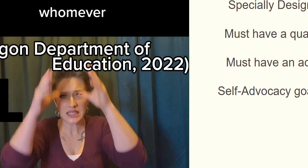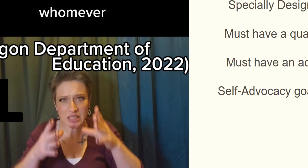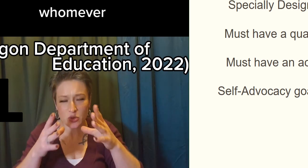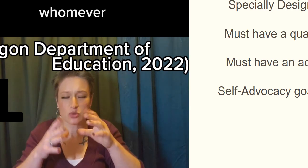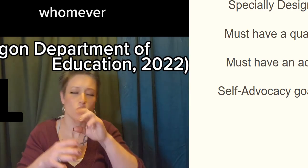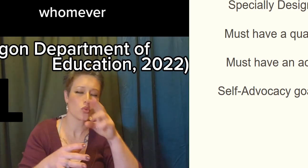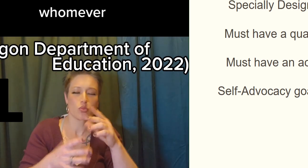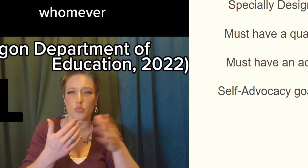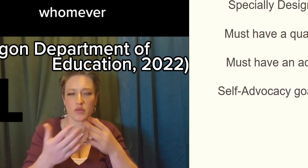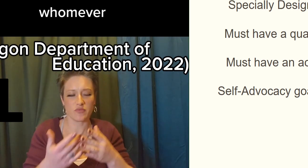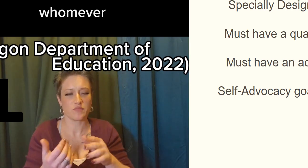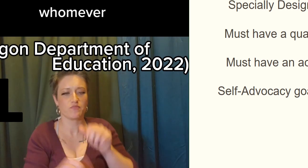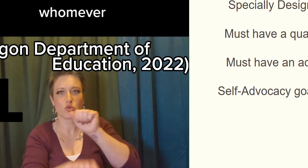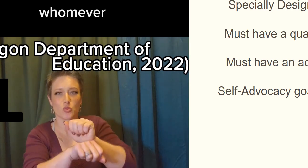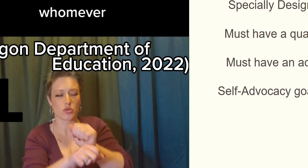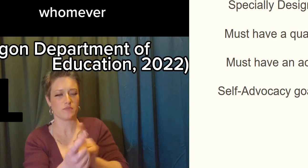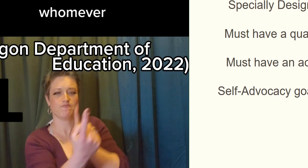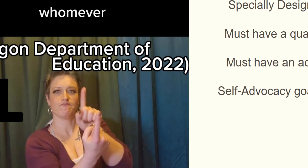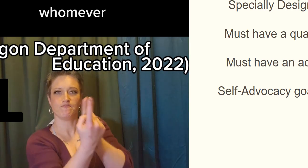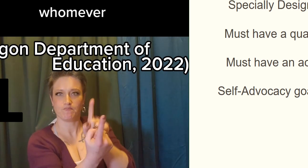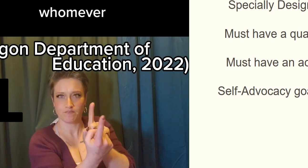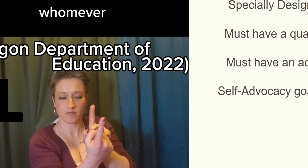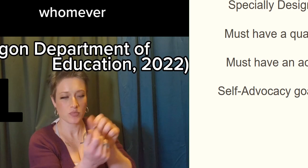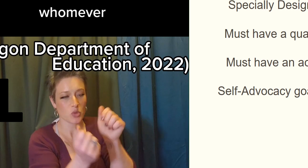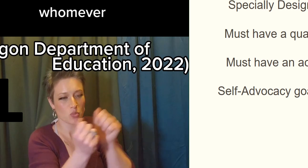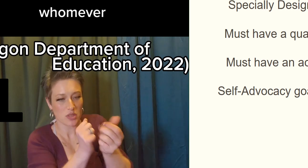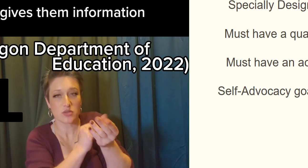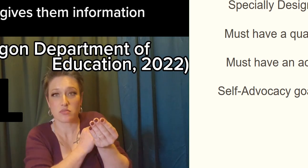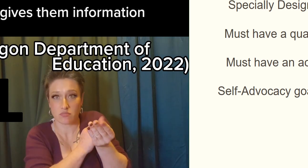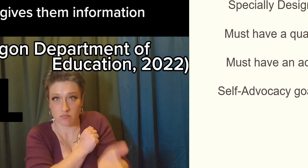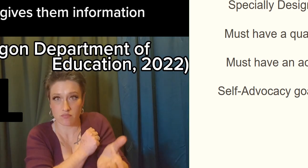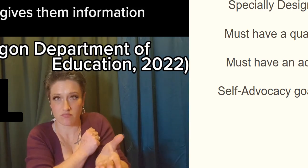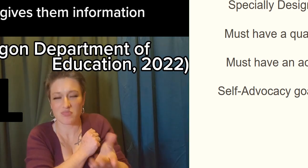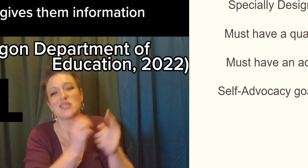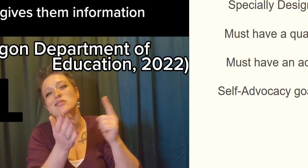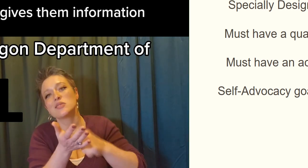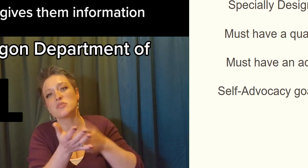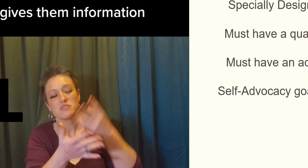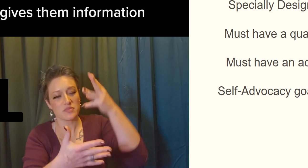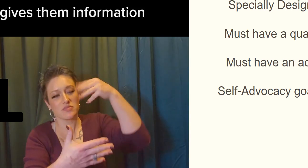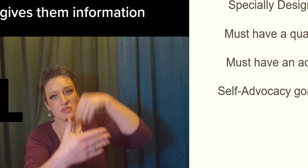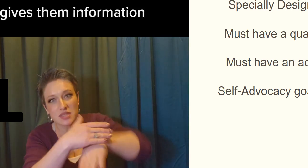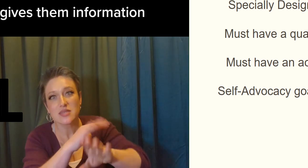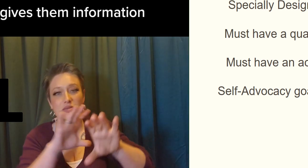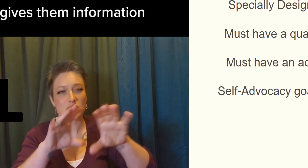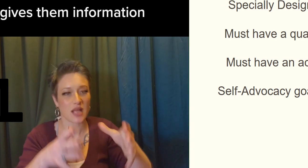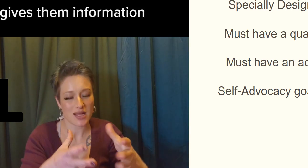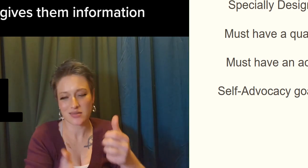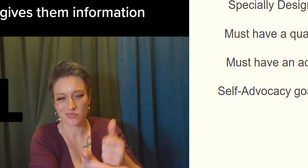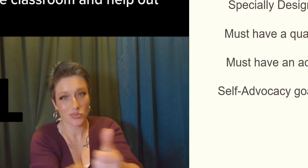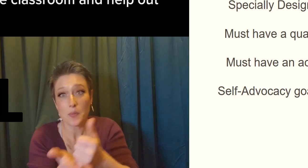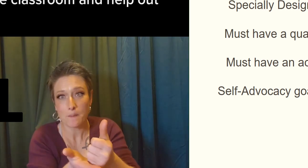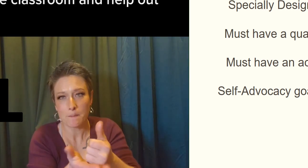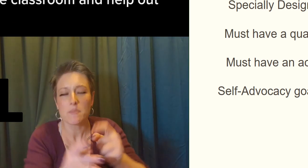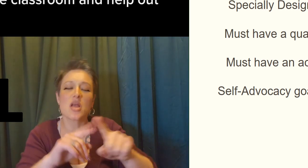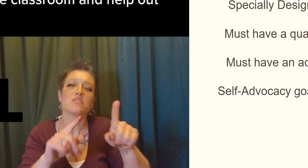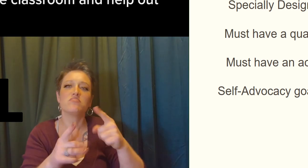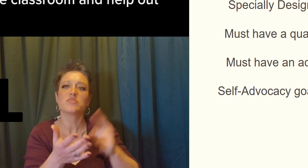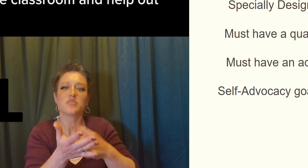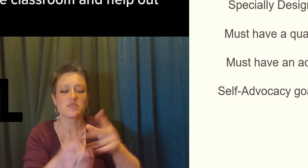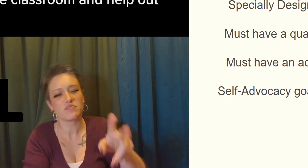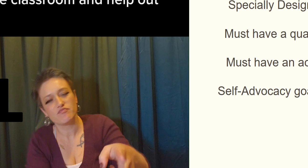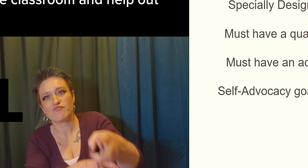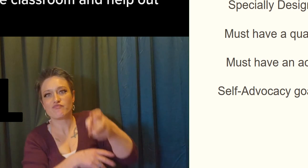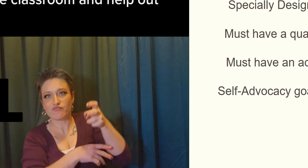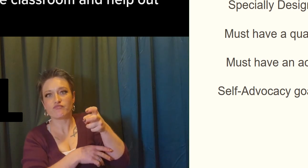means that a specialist or a teacher or whomever comes in and works with the student one-on-one and gives them information. Sometimes they do go into the